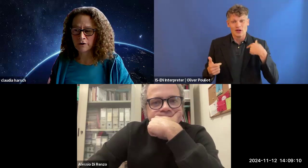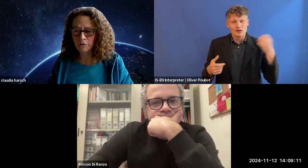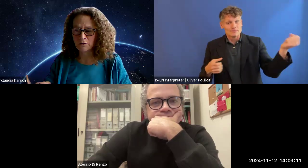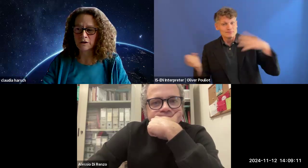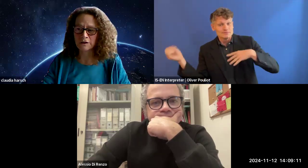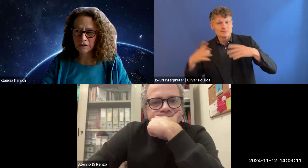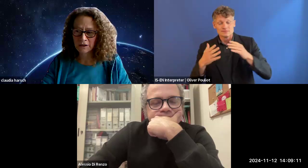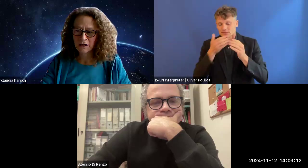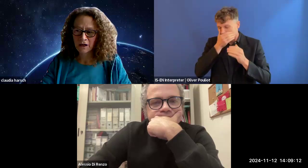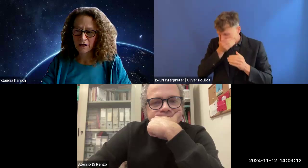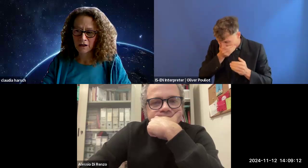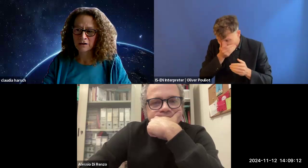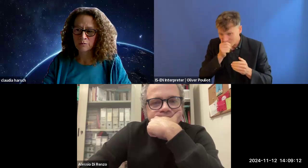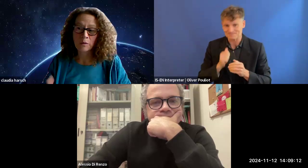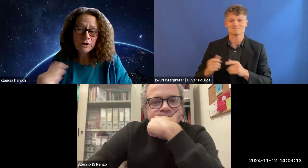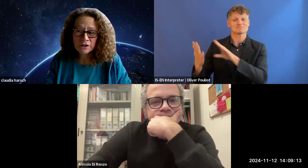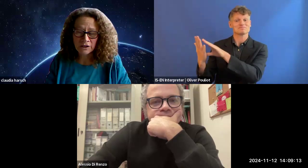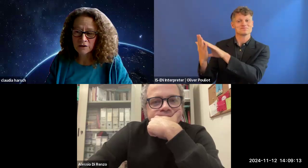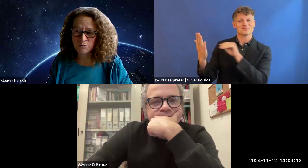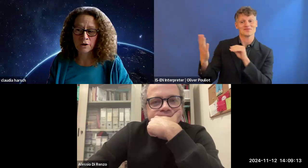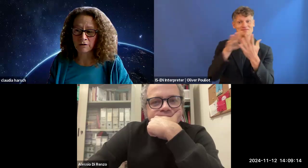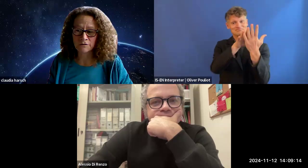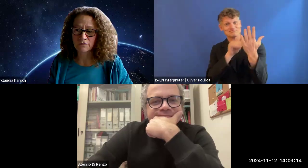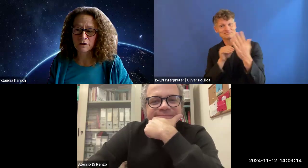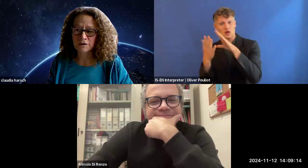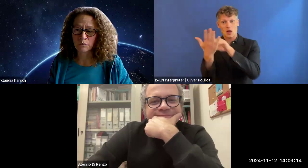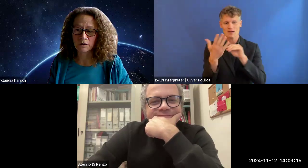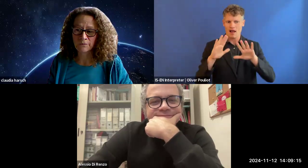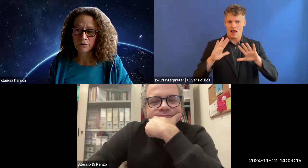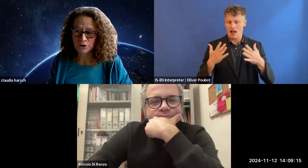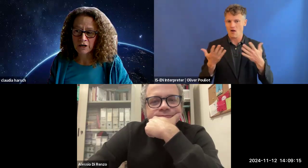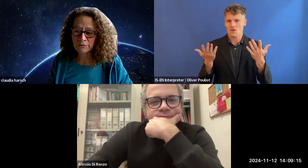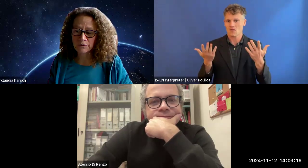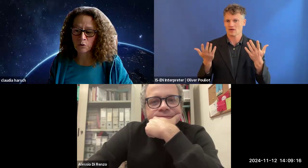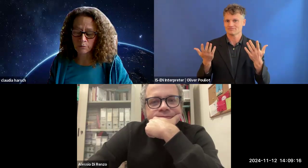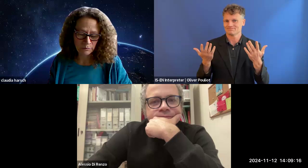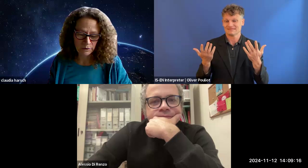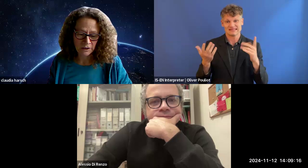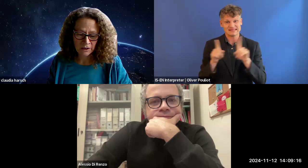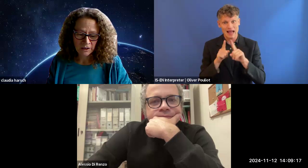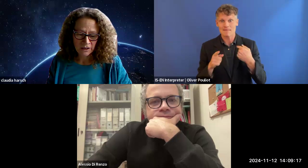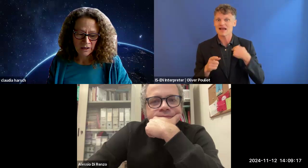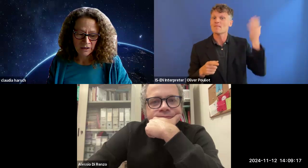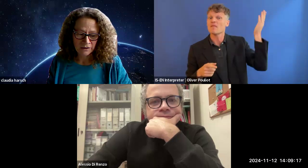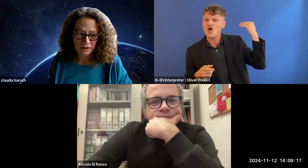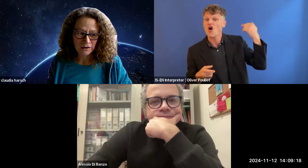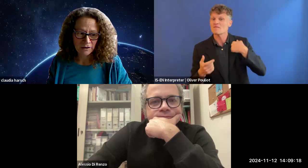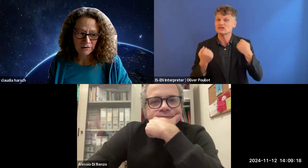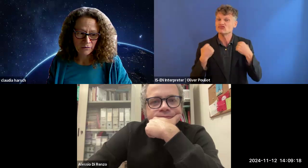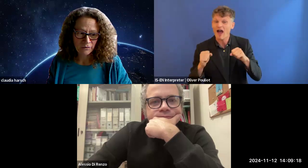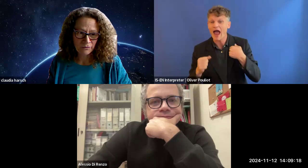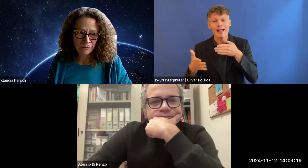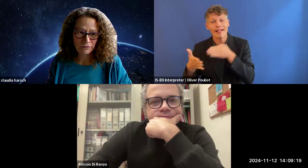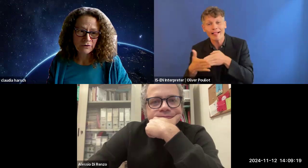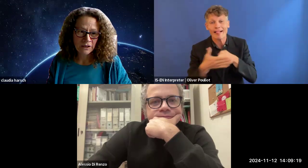of how did we do it and publishing the experience, for example, to share it with more people. And